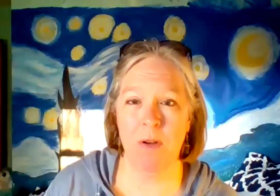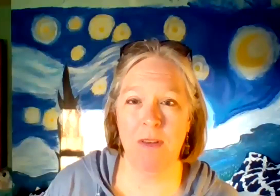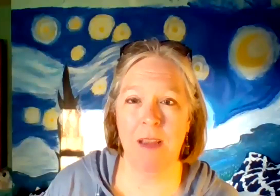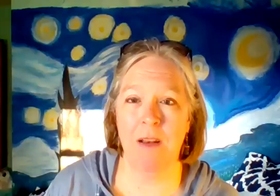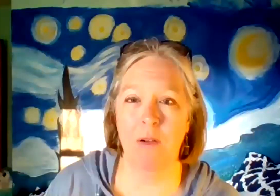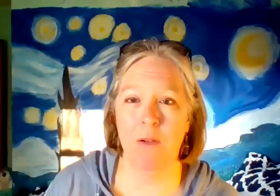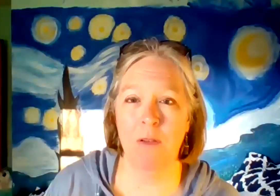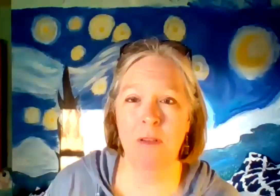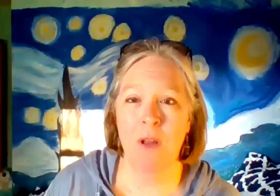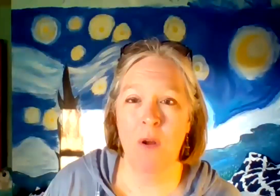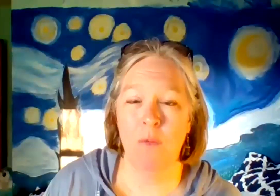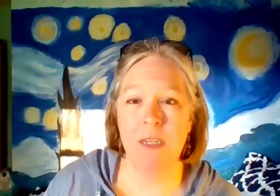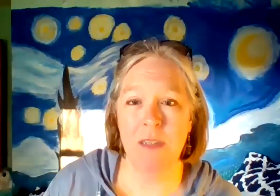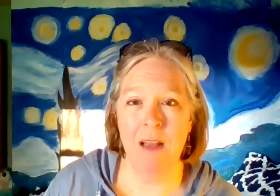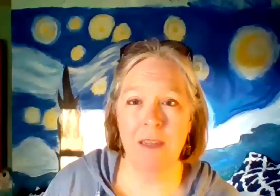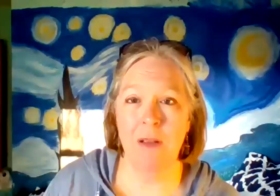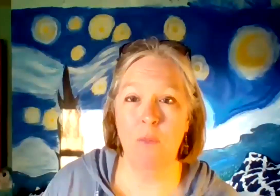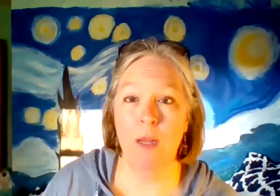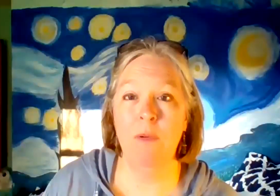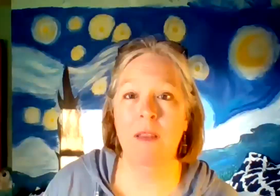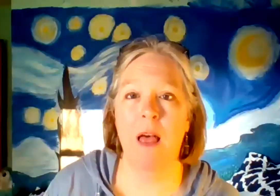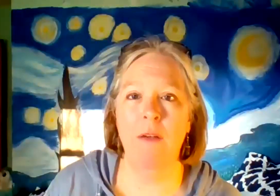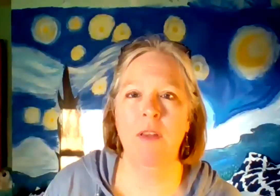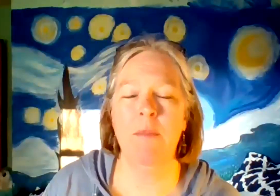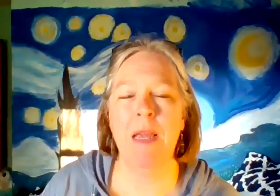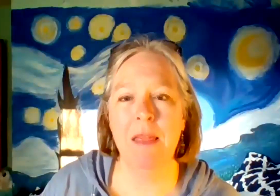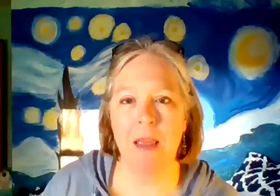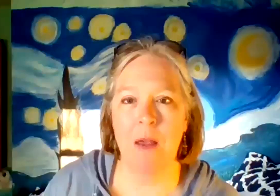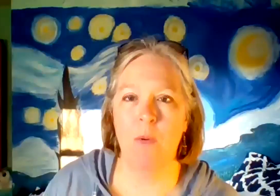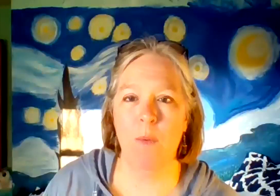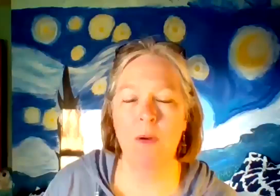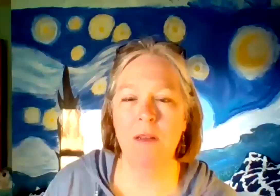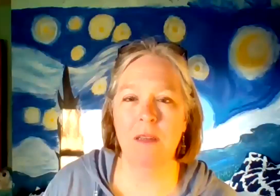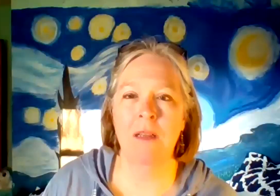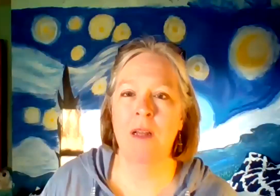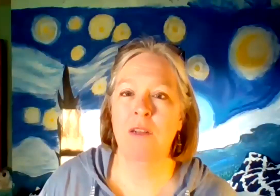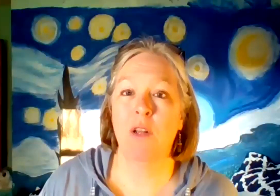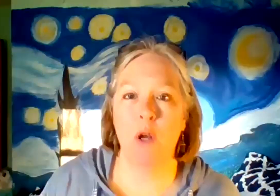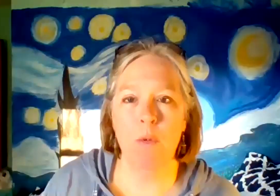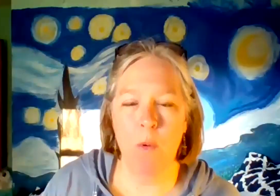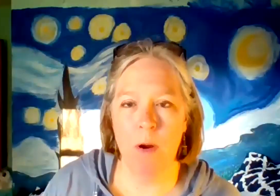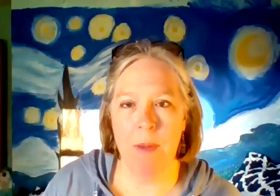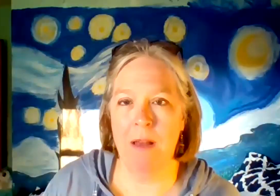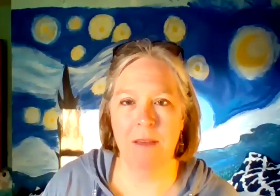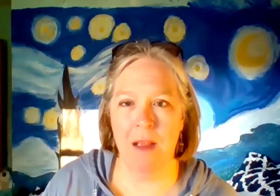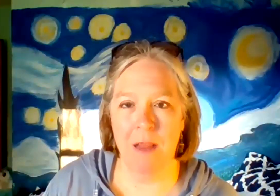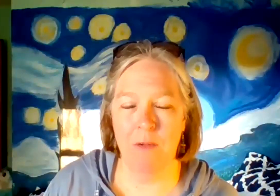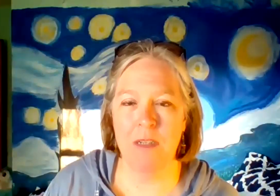interpreters. And our girls reached out and said, we would love to meet them, and we want to learn more about sign language.